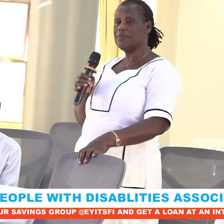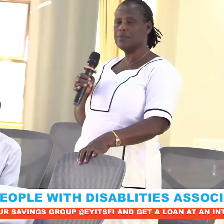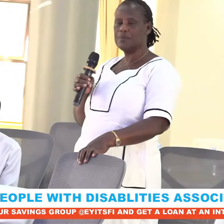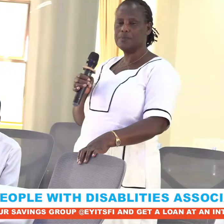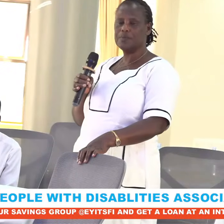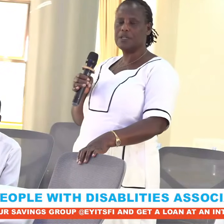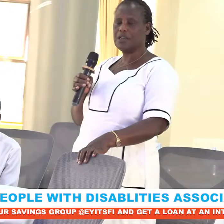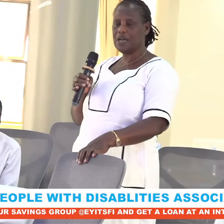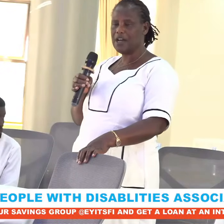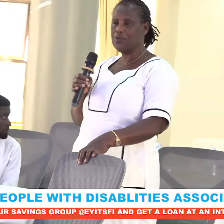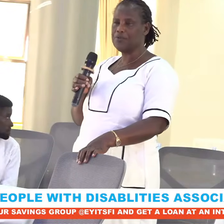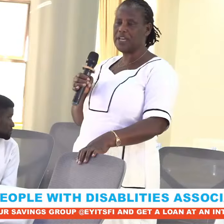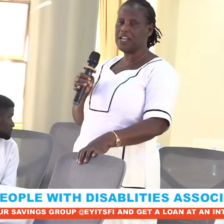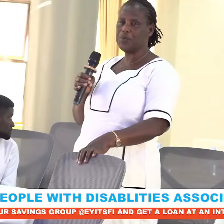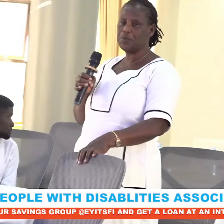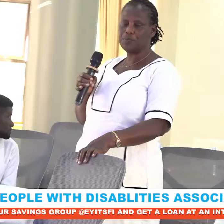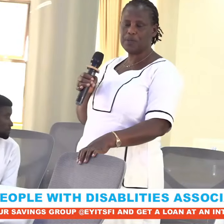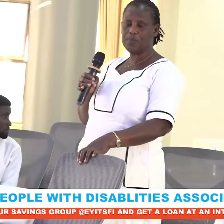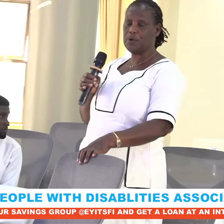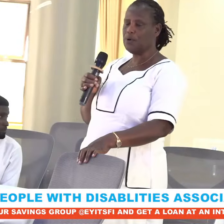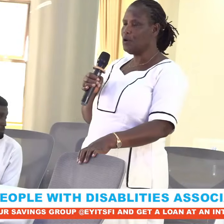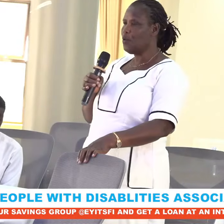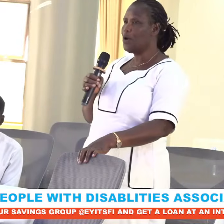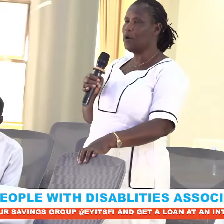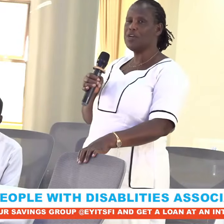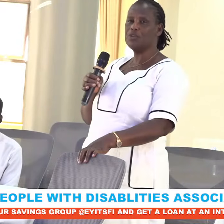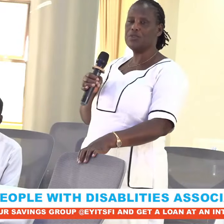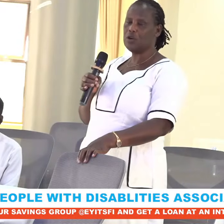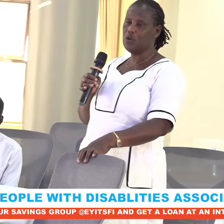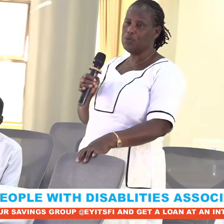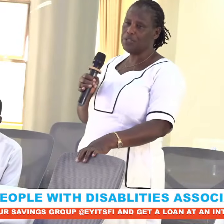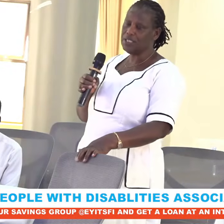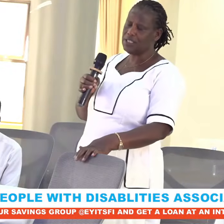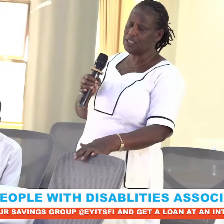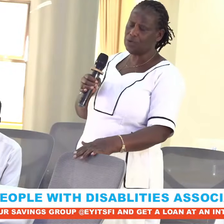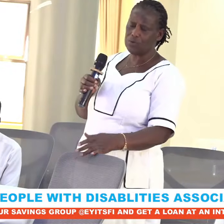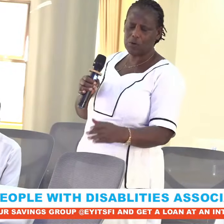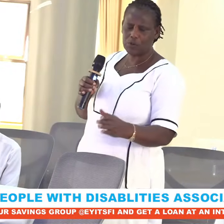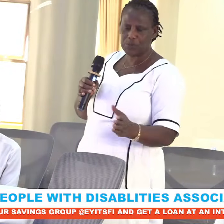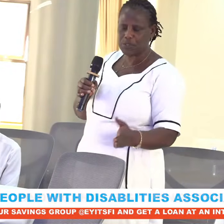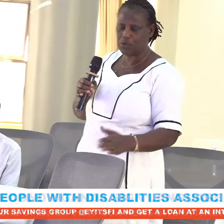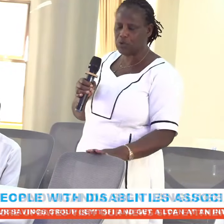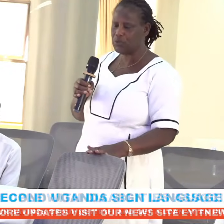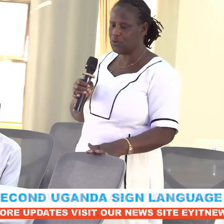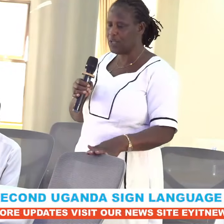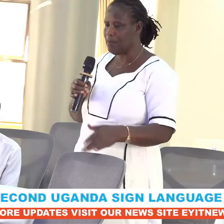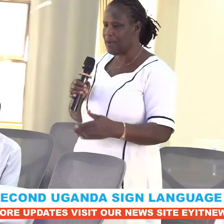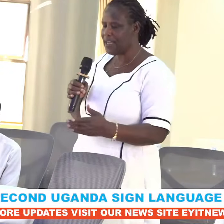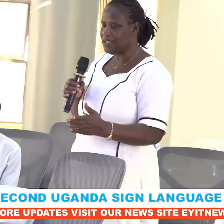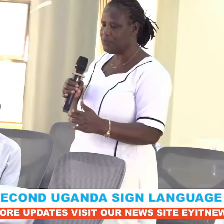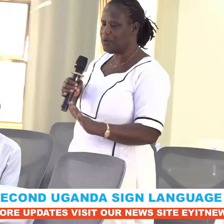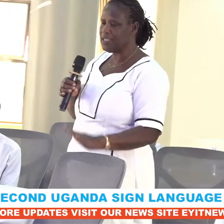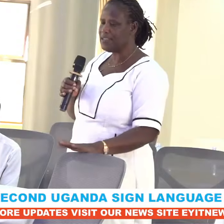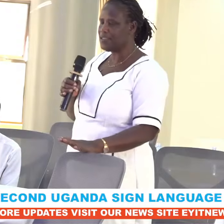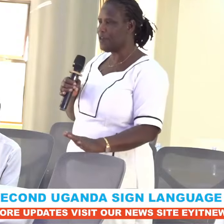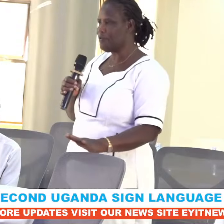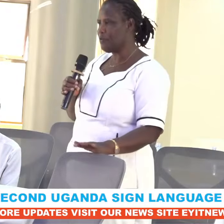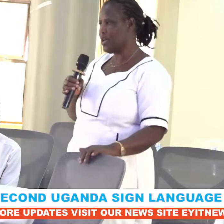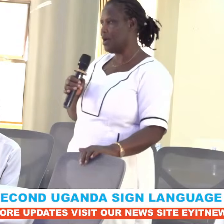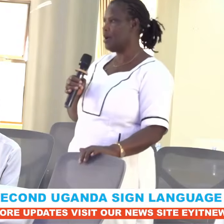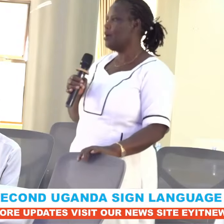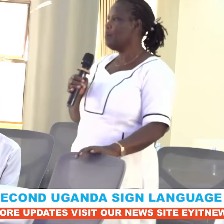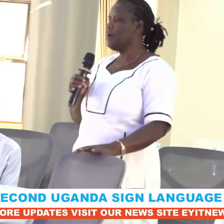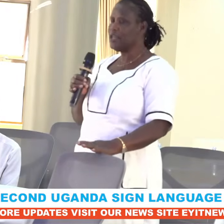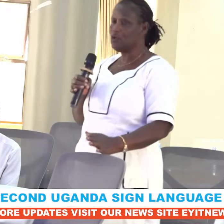some hard of hearing people were going to the community, to the hospitals, to the marketplaces,